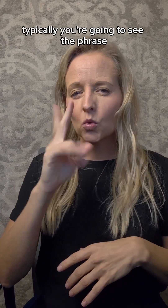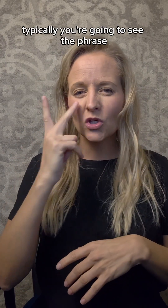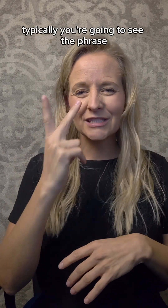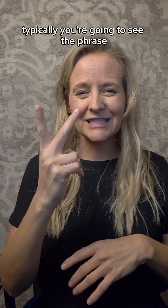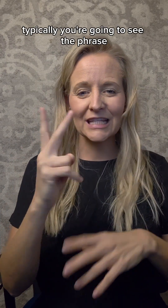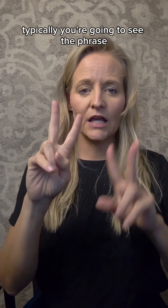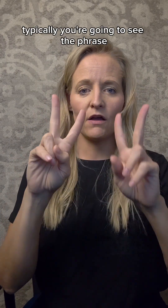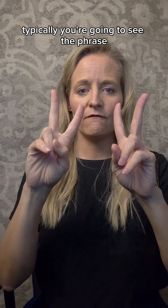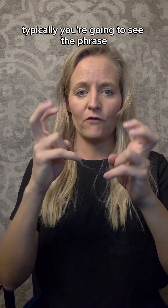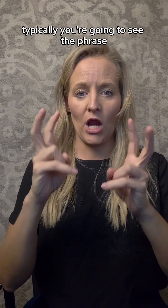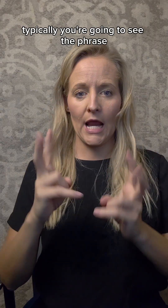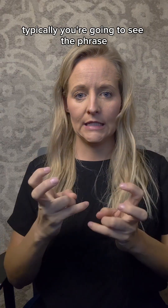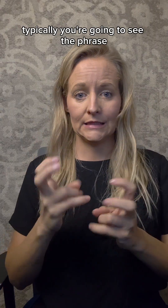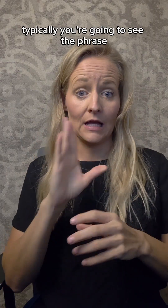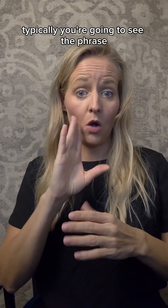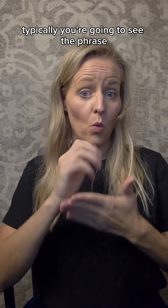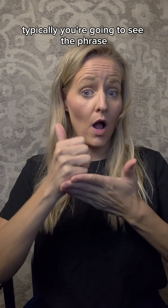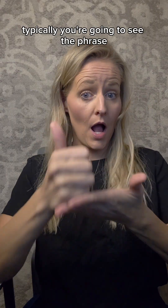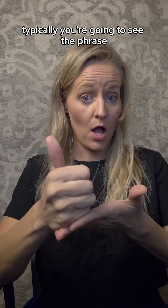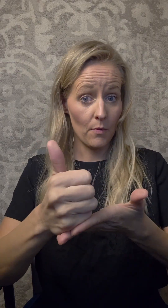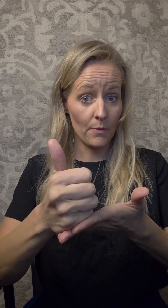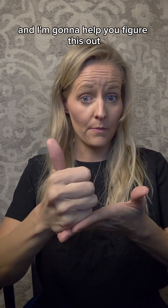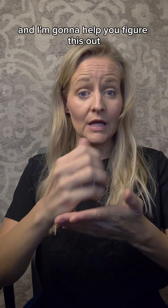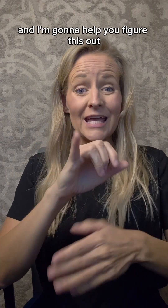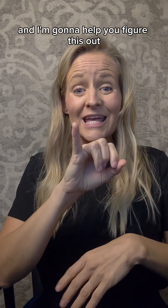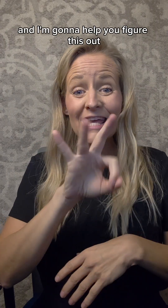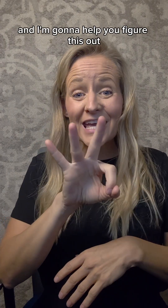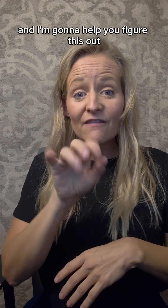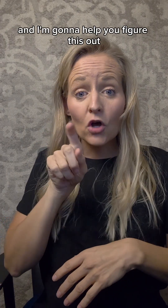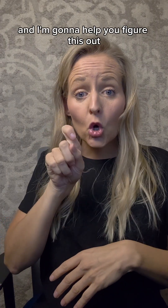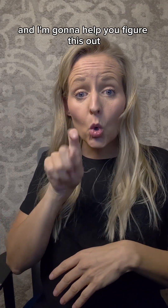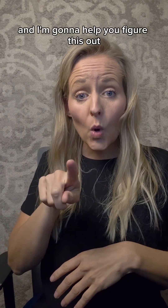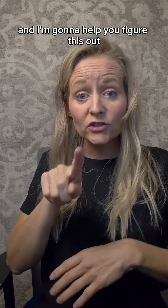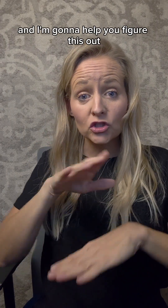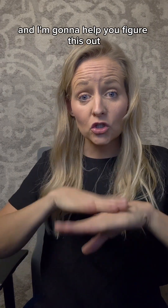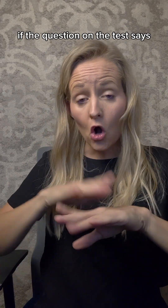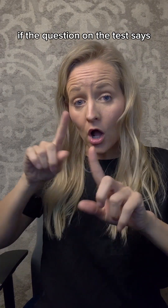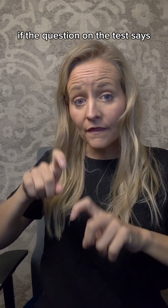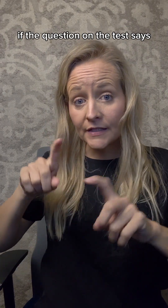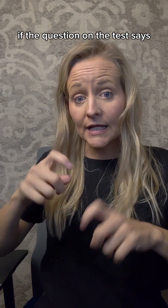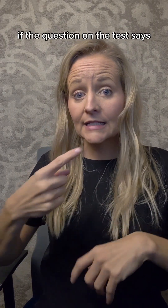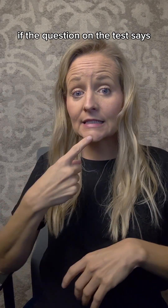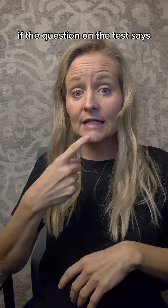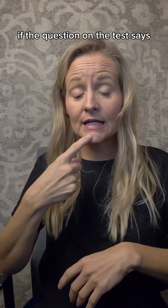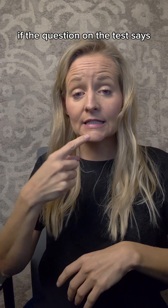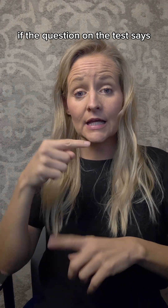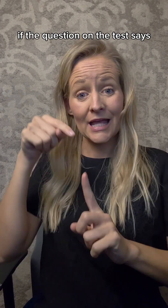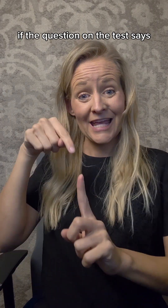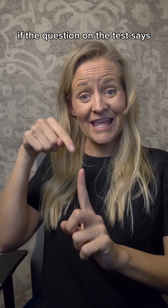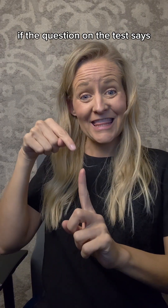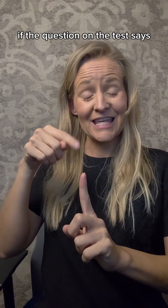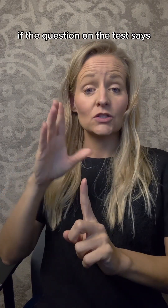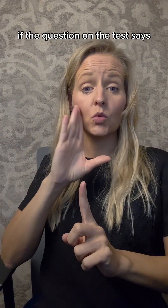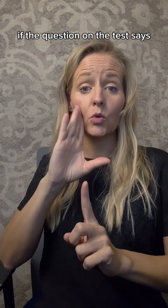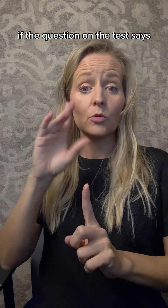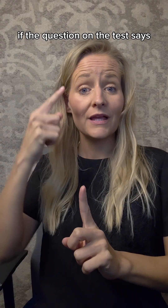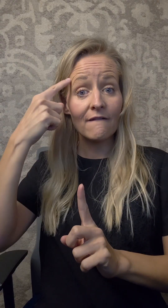Typically, you're going to see the phrase, and I'm going to help you figure this out. If the question on the test says,